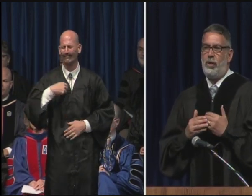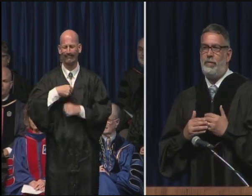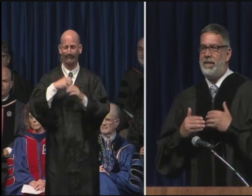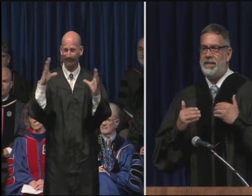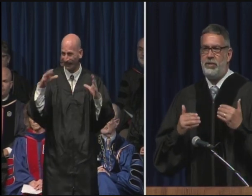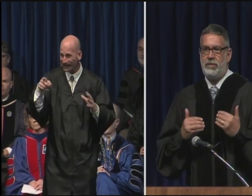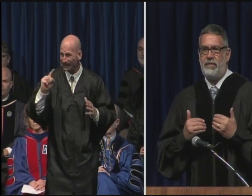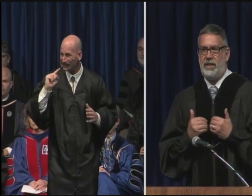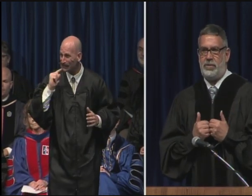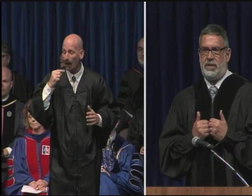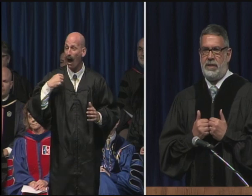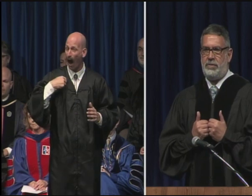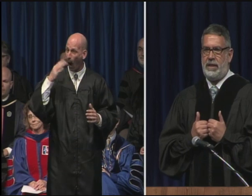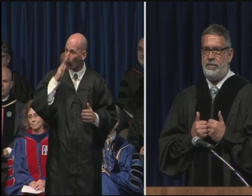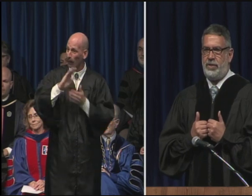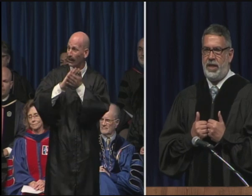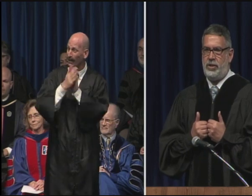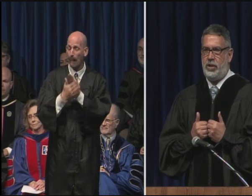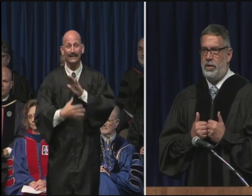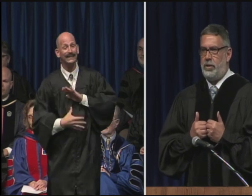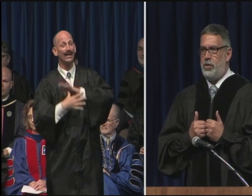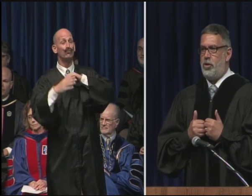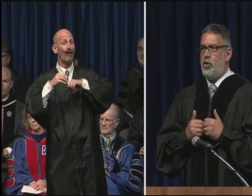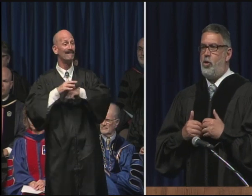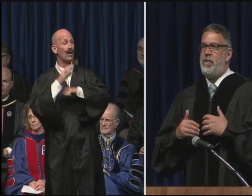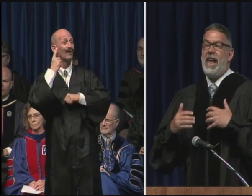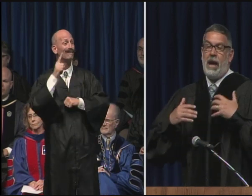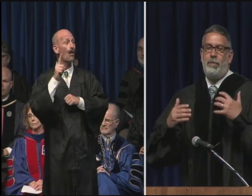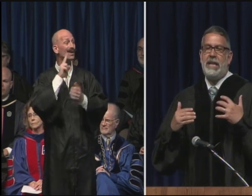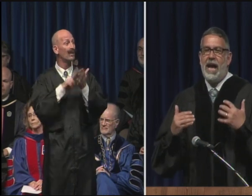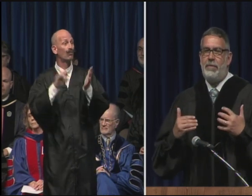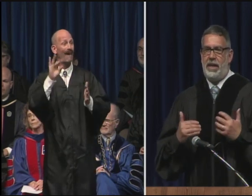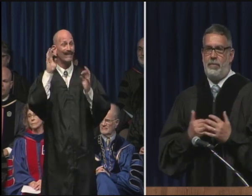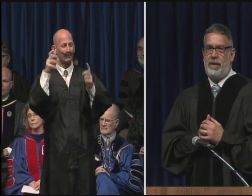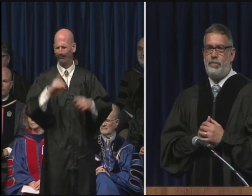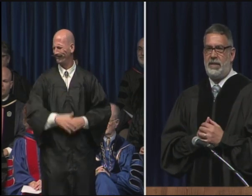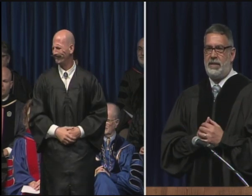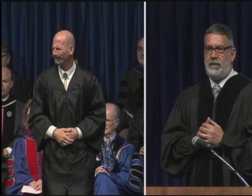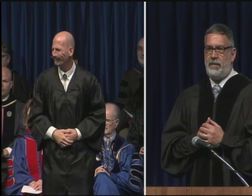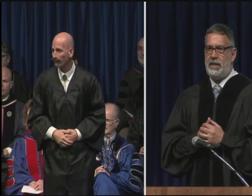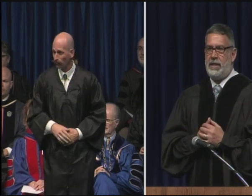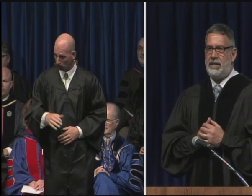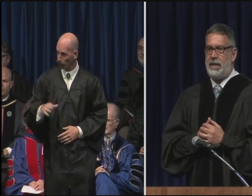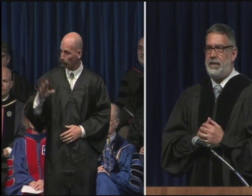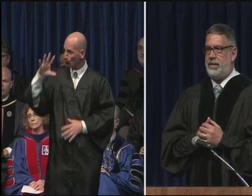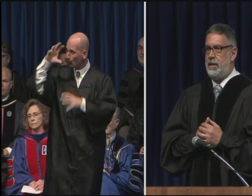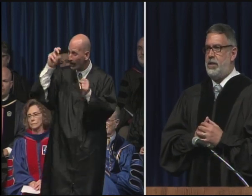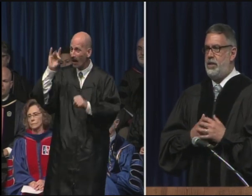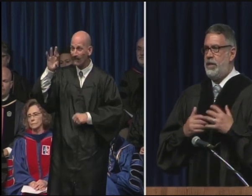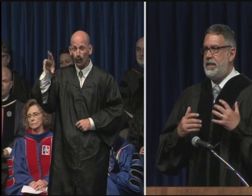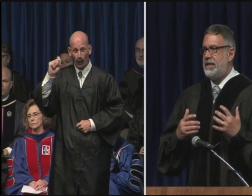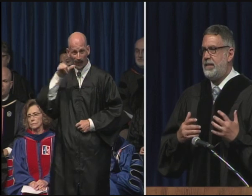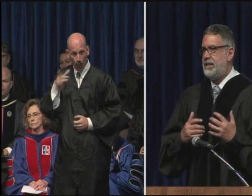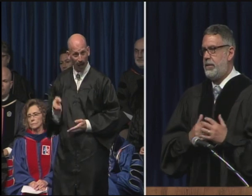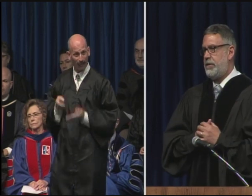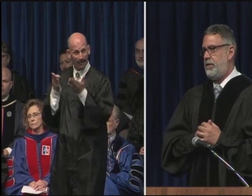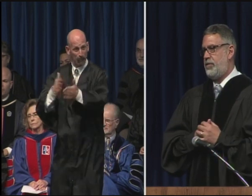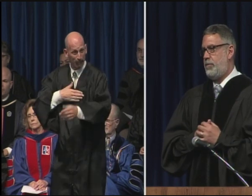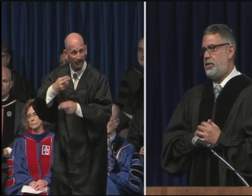be a senior advisor to the Secretary of Education, or that I would be nominated by the President of the United States to be the Assistant Secretary for Special Ed